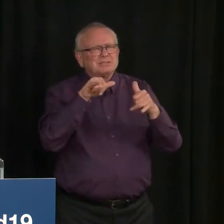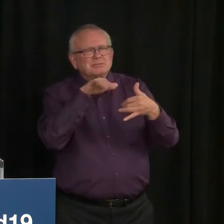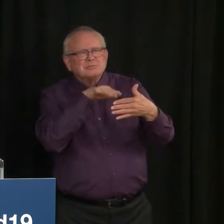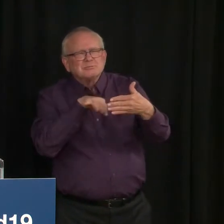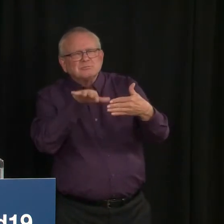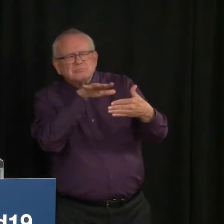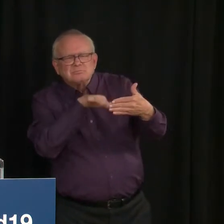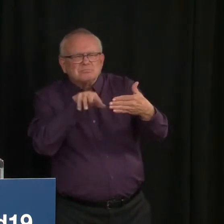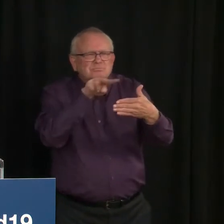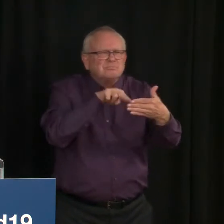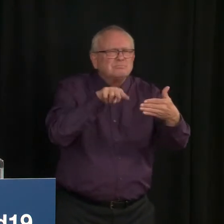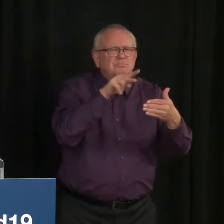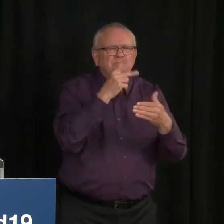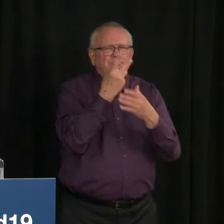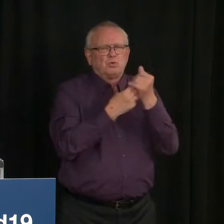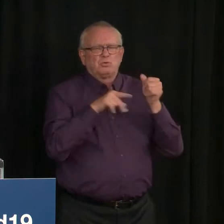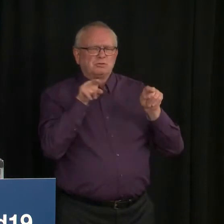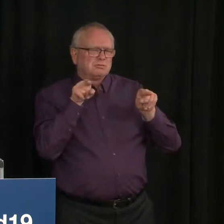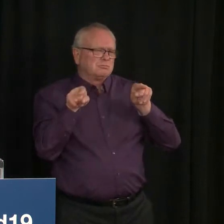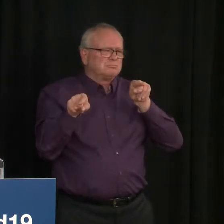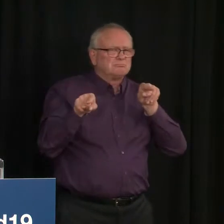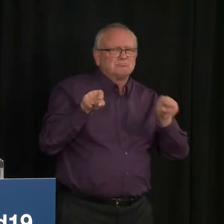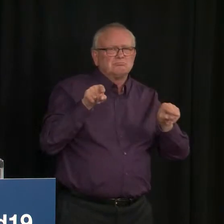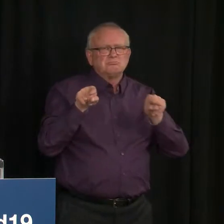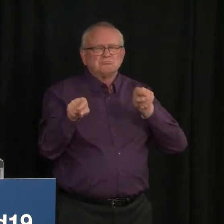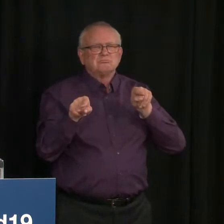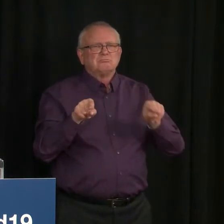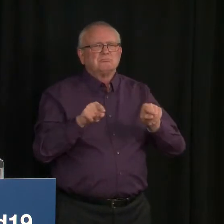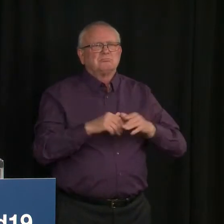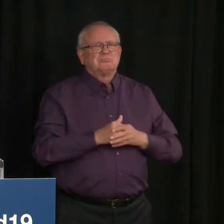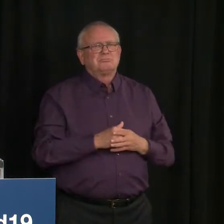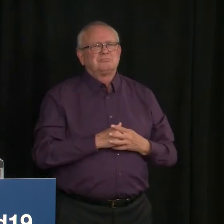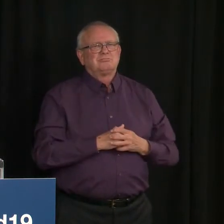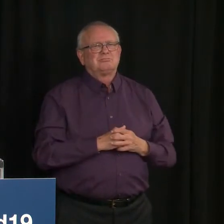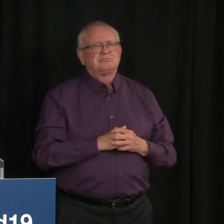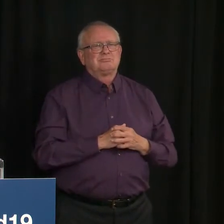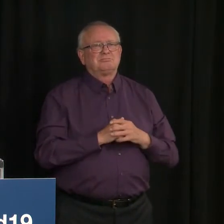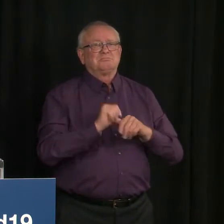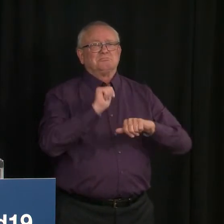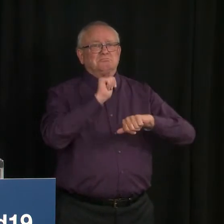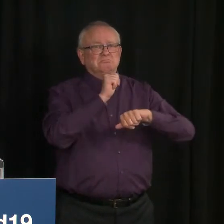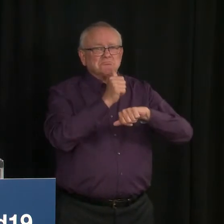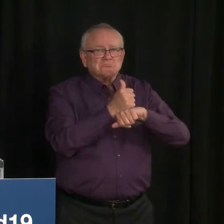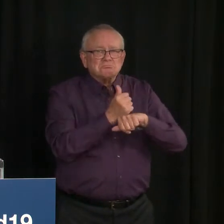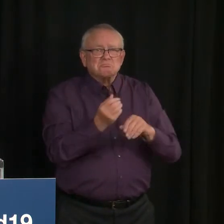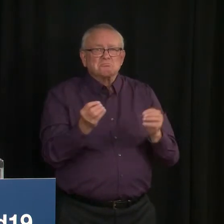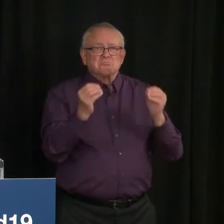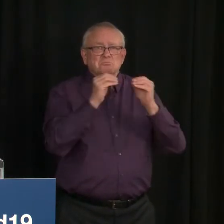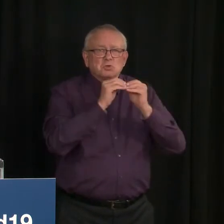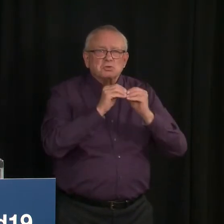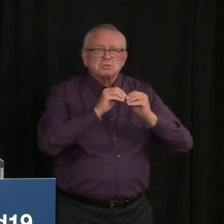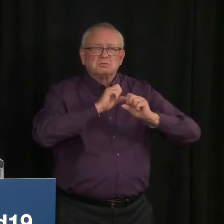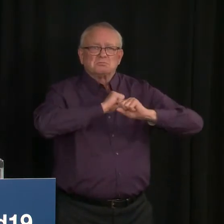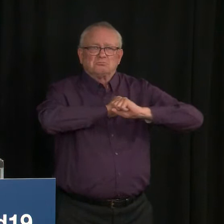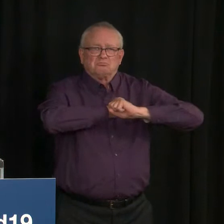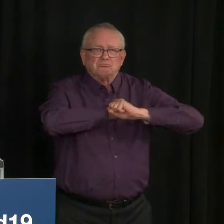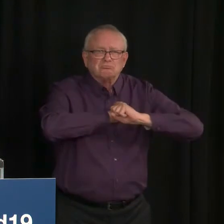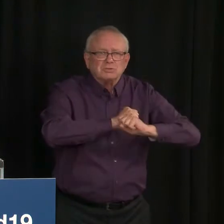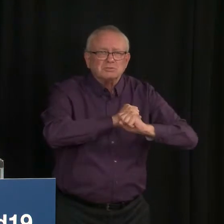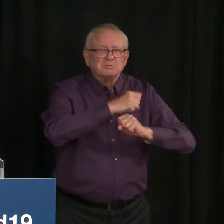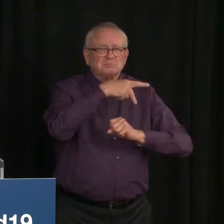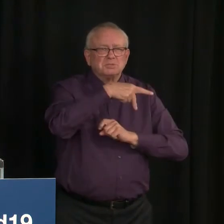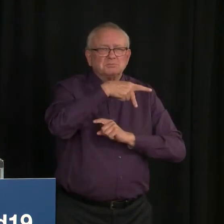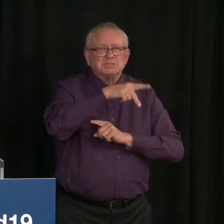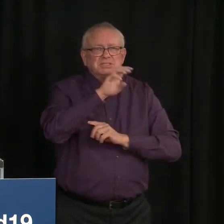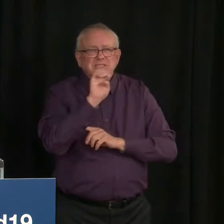outbreaks is that we can see that with the implementation of aggressive control measures, promptly spread is stopped. And